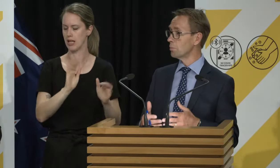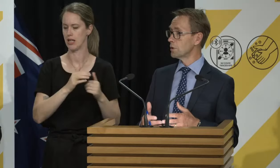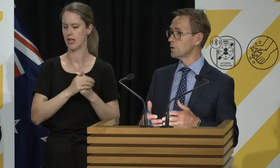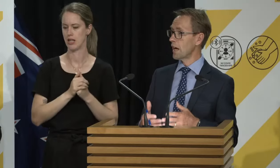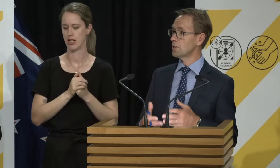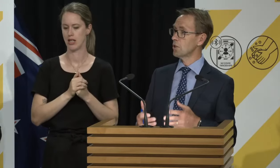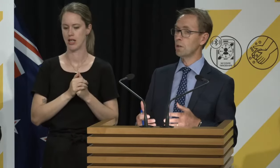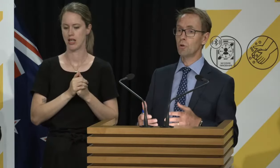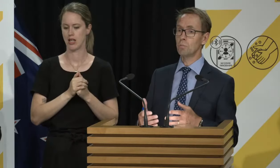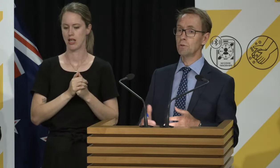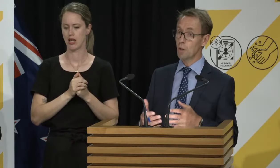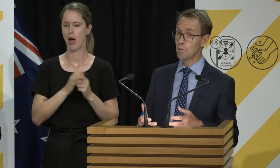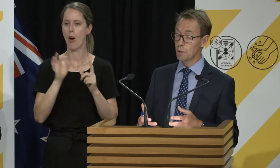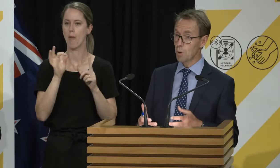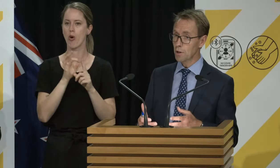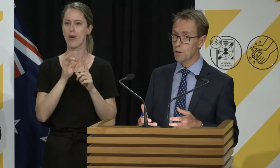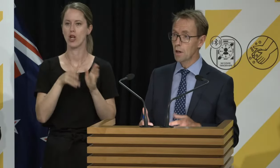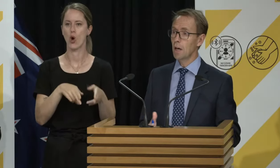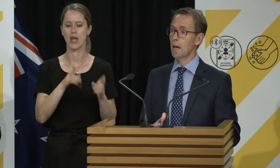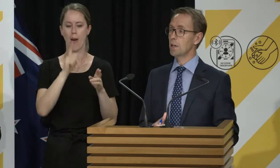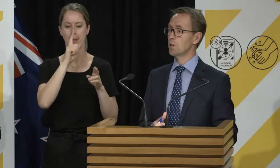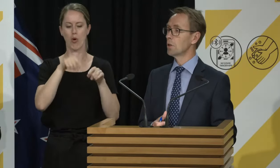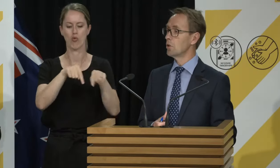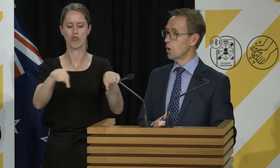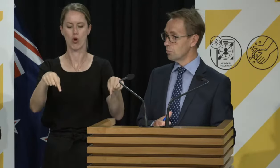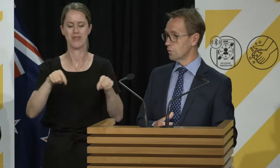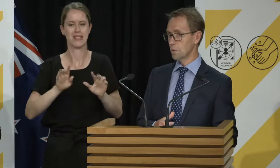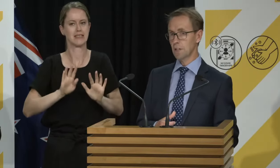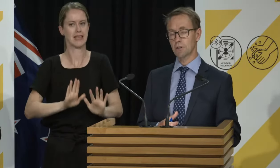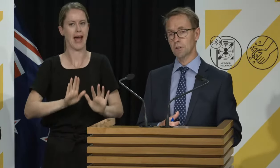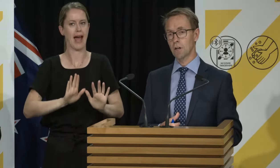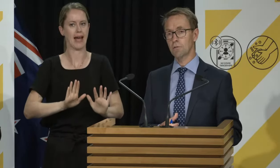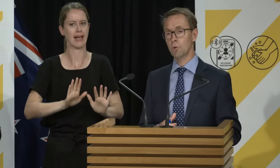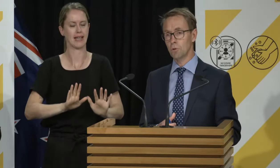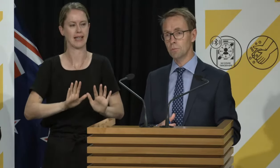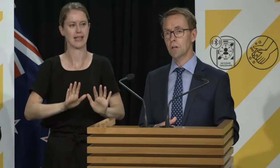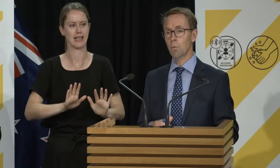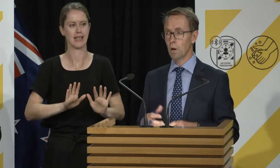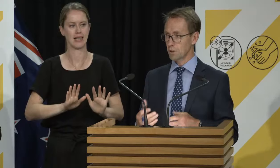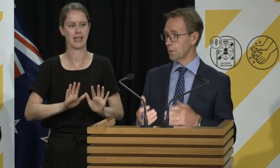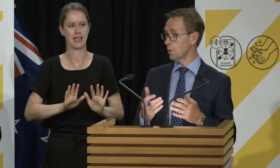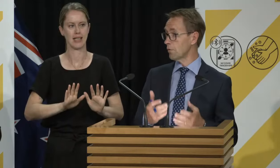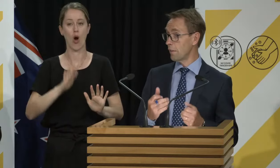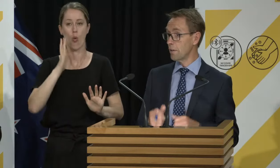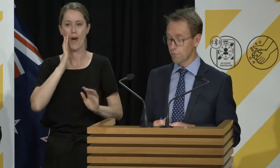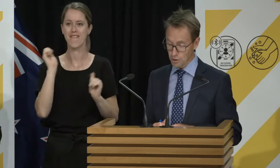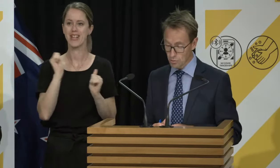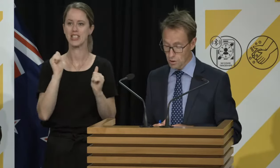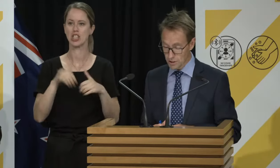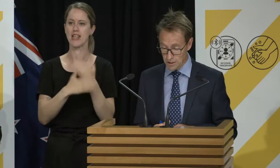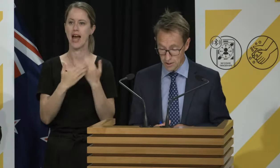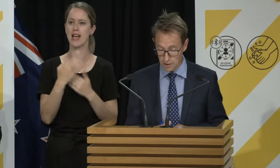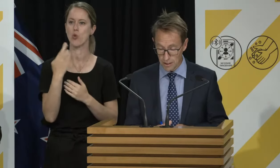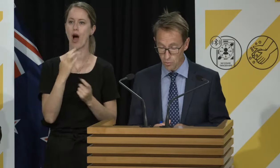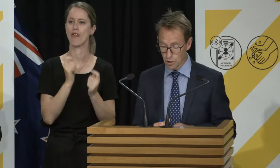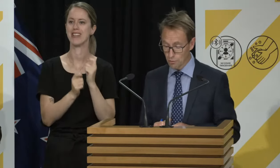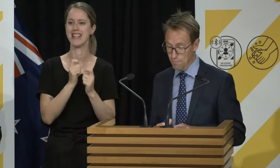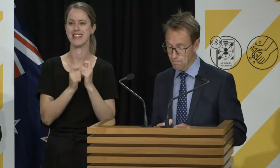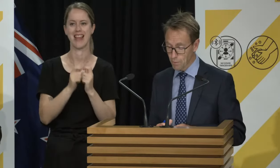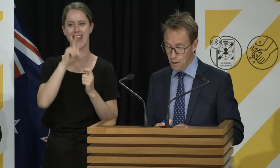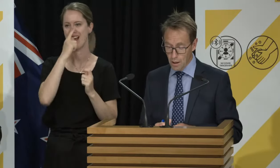on movements outside of rooms for everybody, and no movement outside of rooms once people have had that final test at